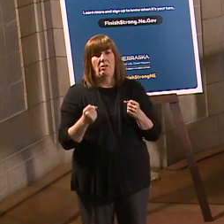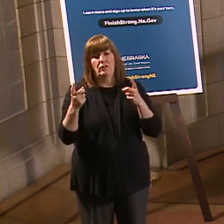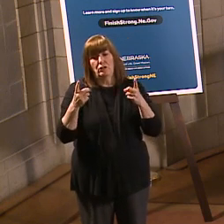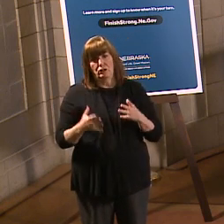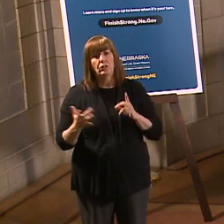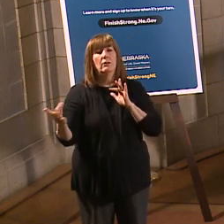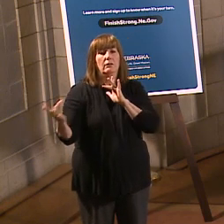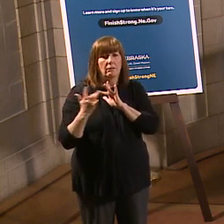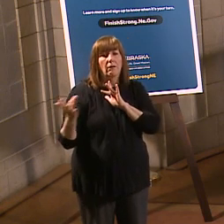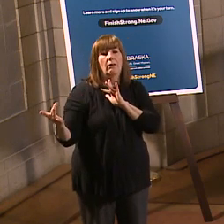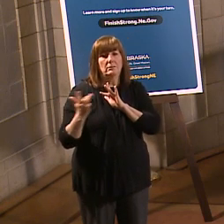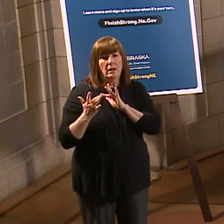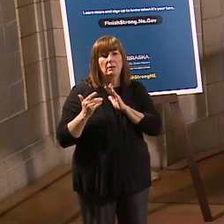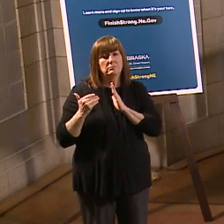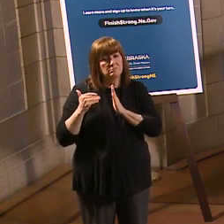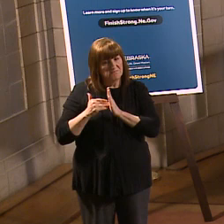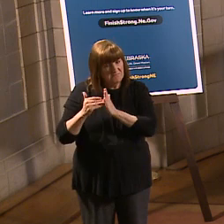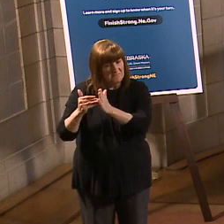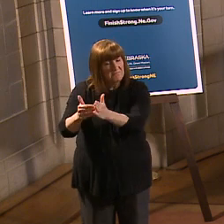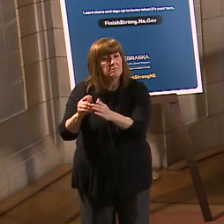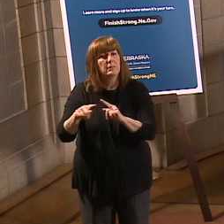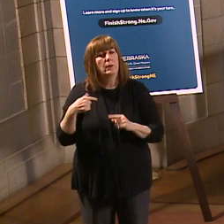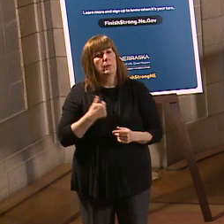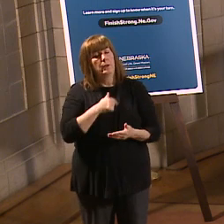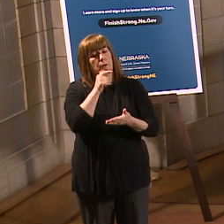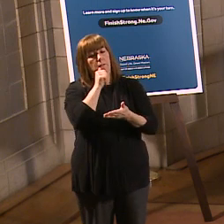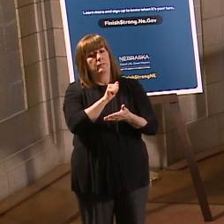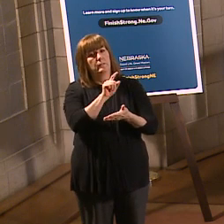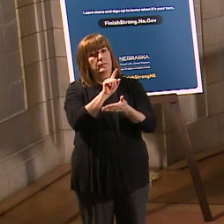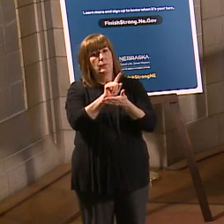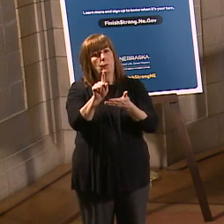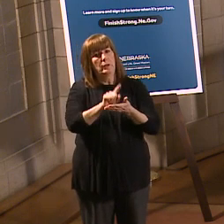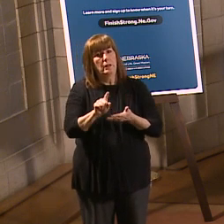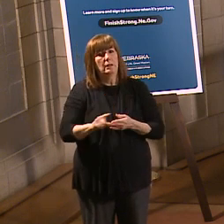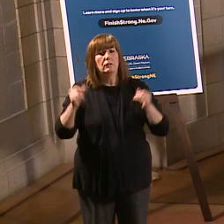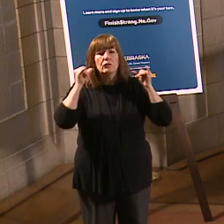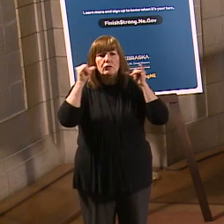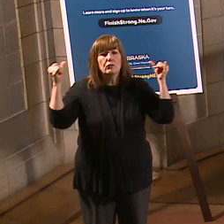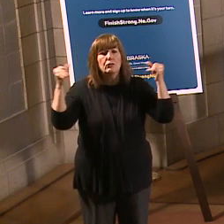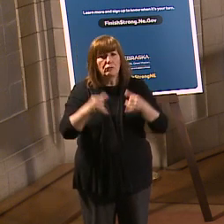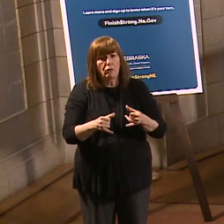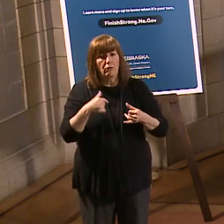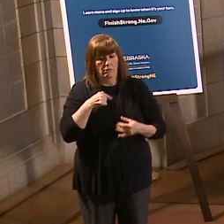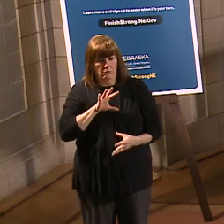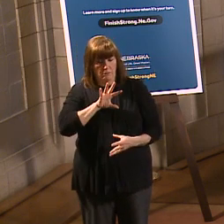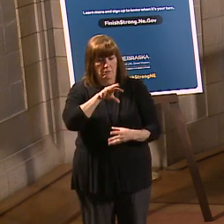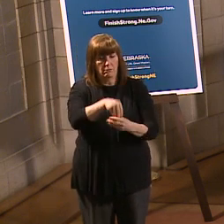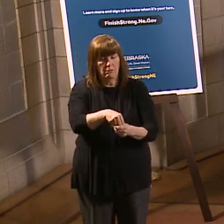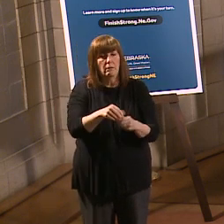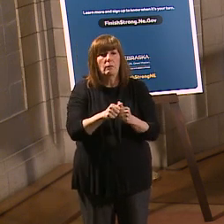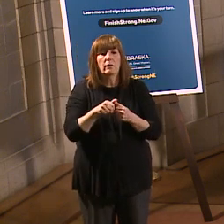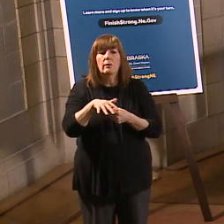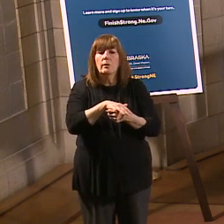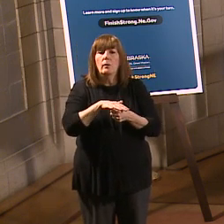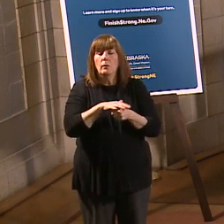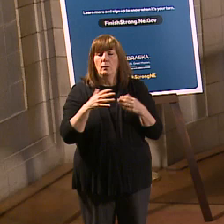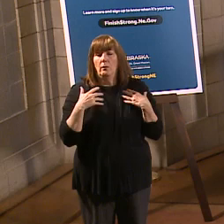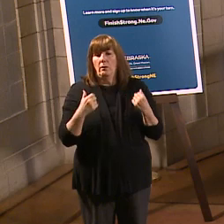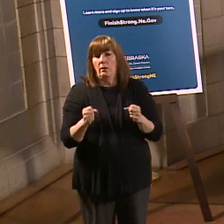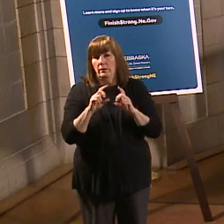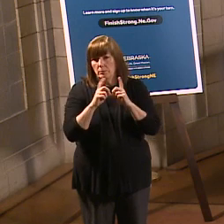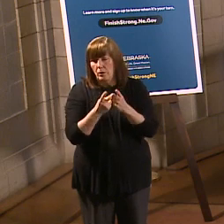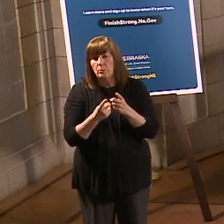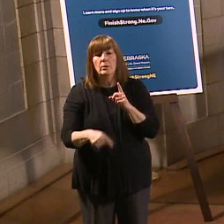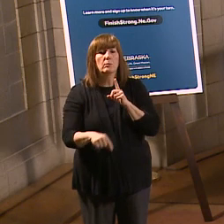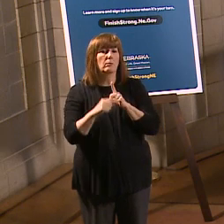get contacted occasionally. But we have weekly calls that I'm on with the local health departments, as well as